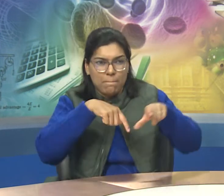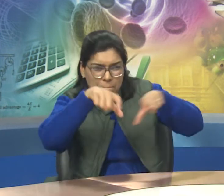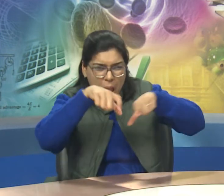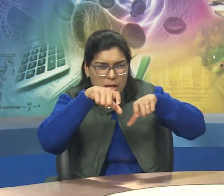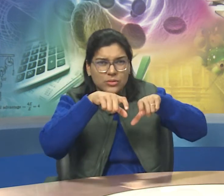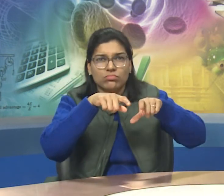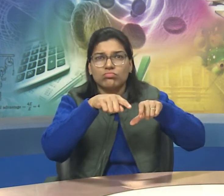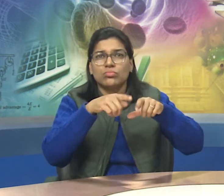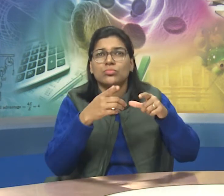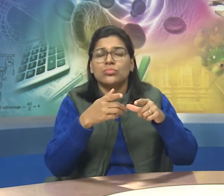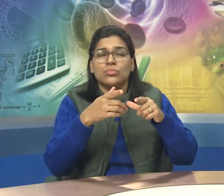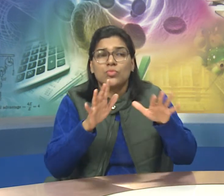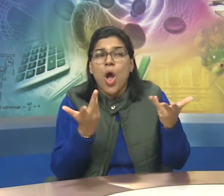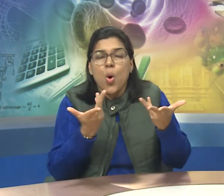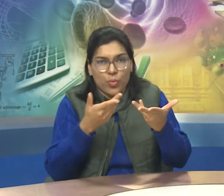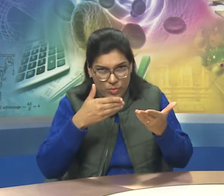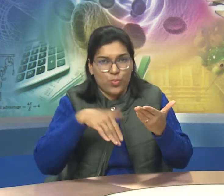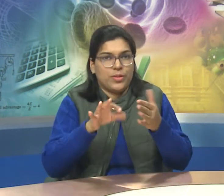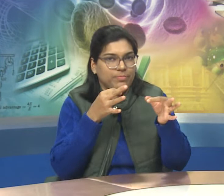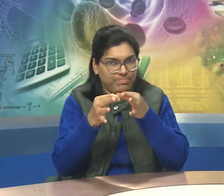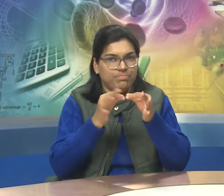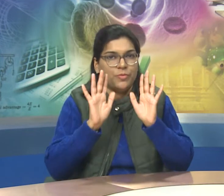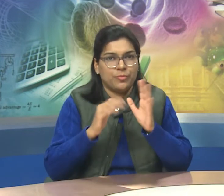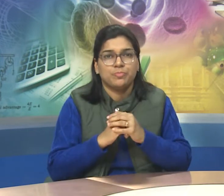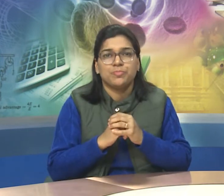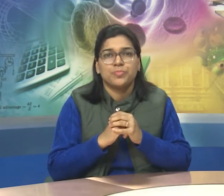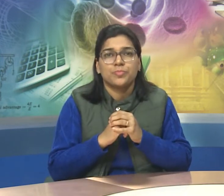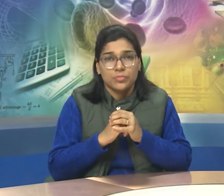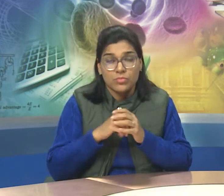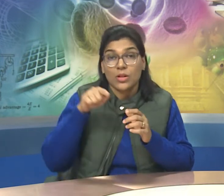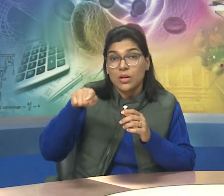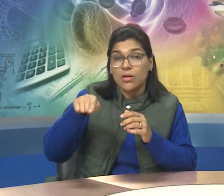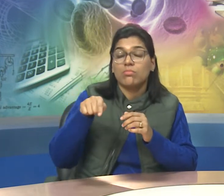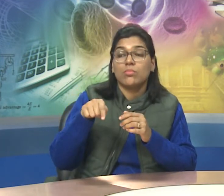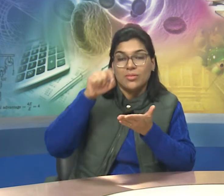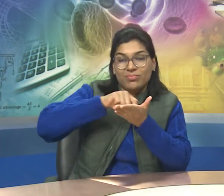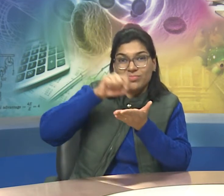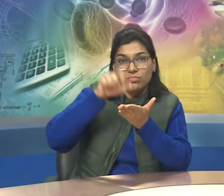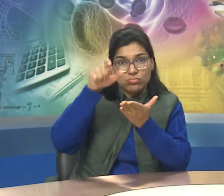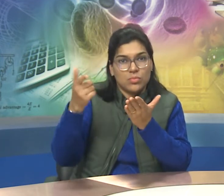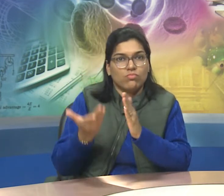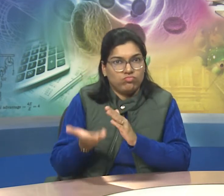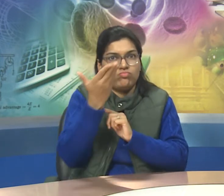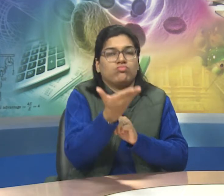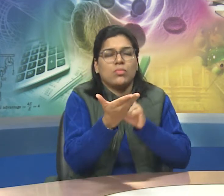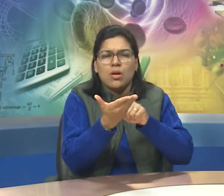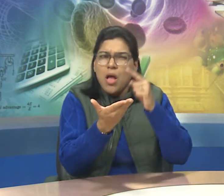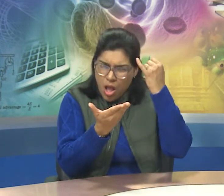Let us now find out where the author suggests